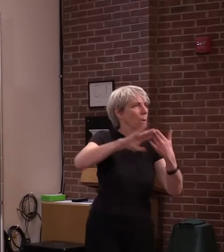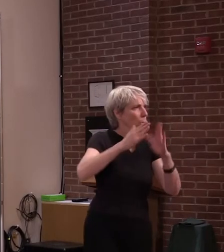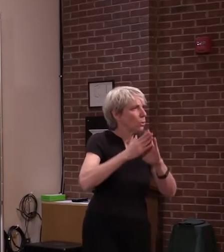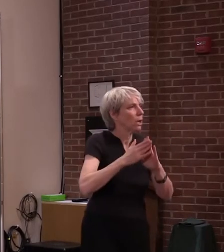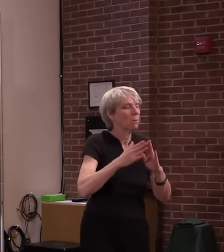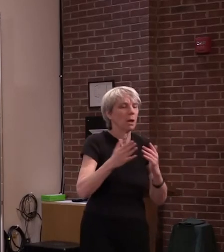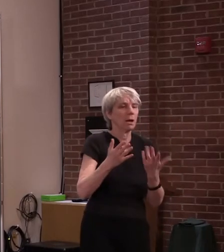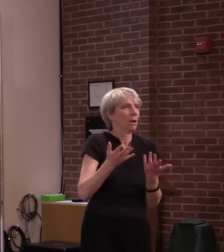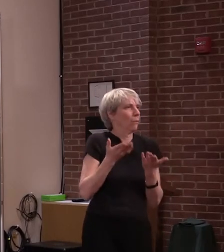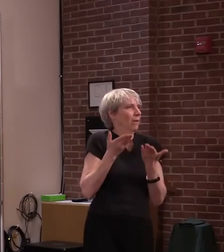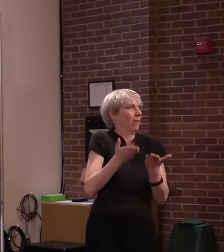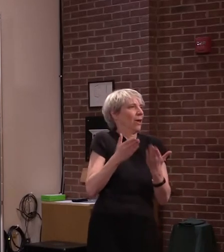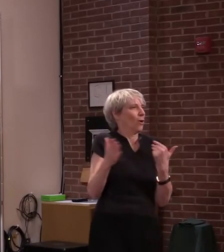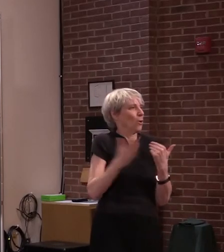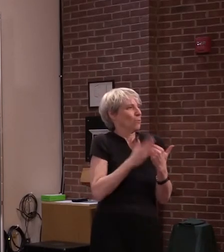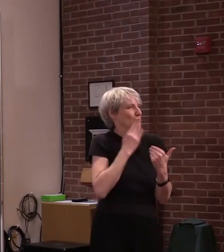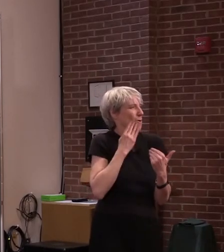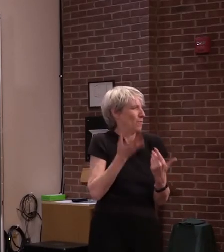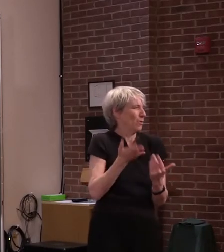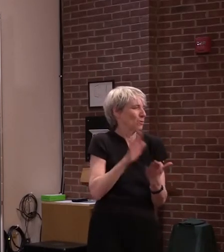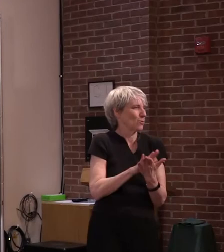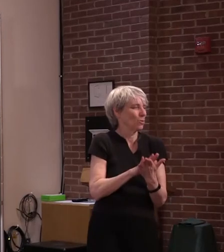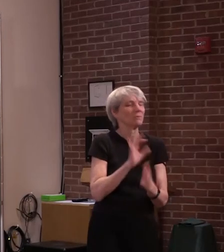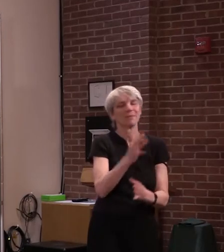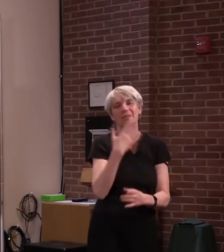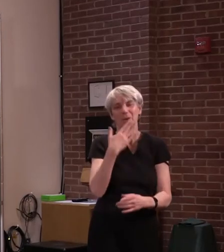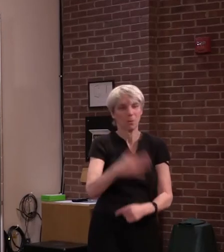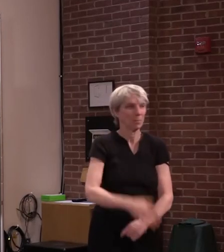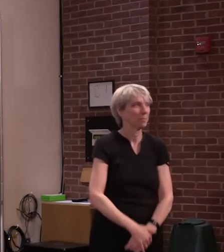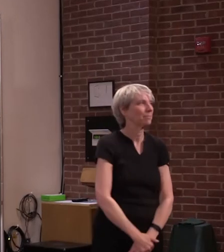school. Okay, thank you very much.